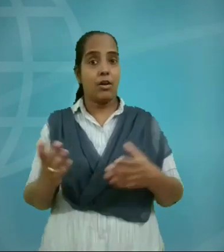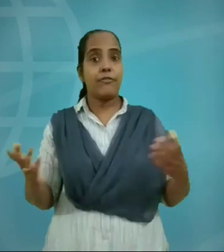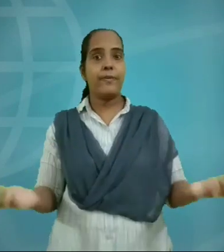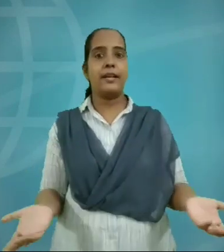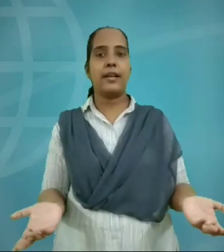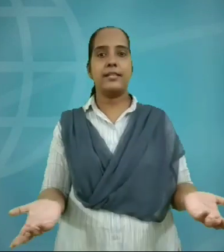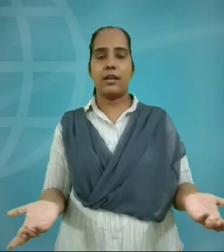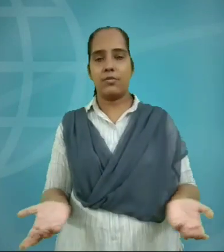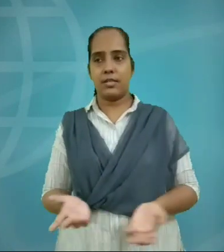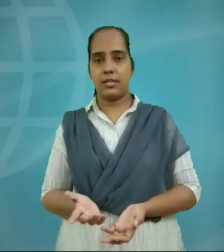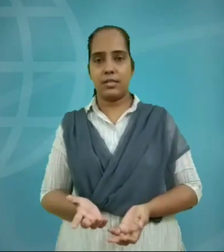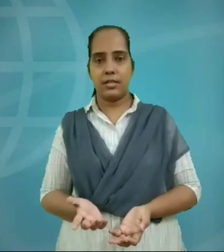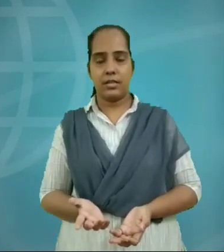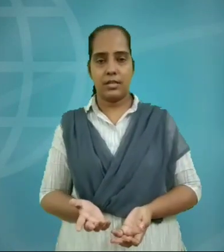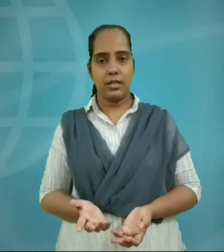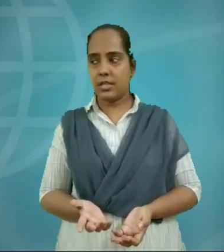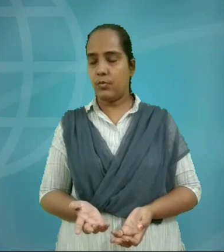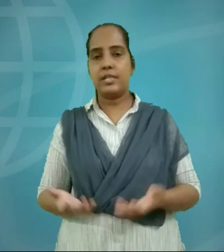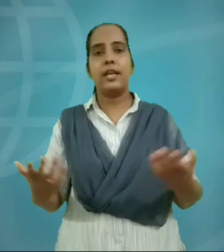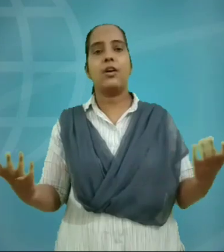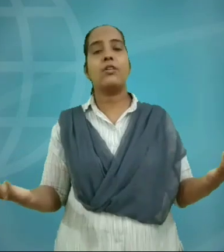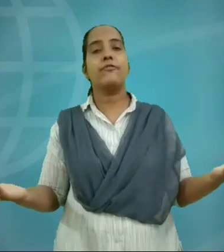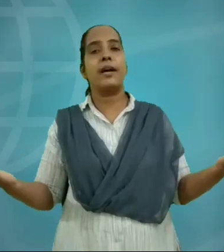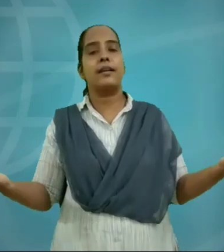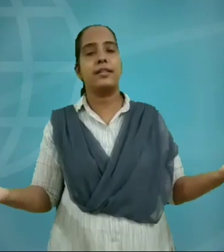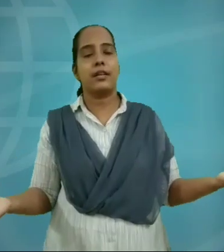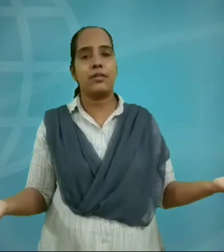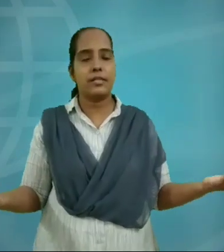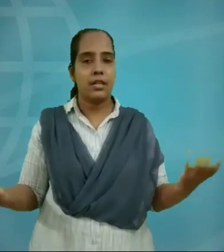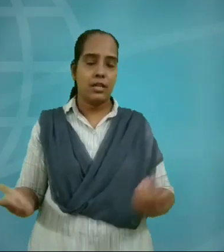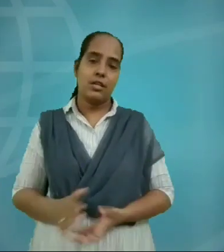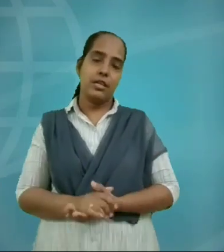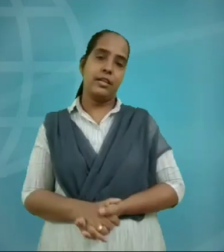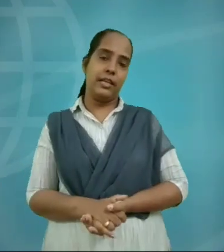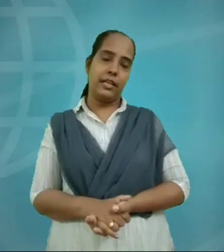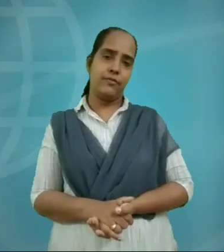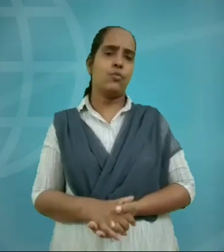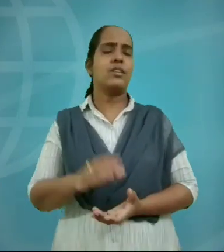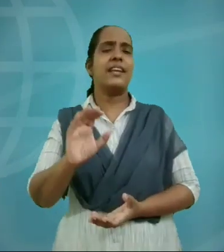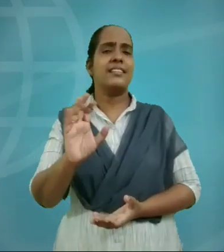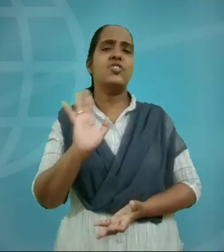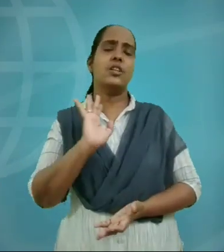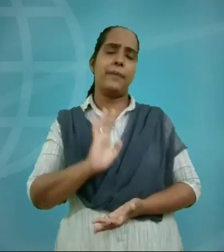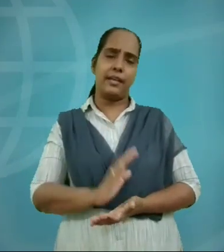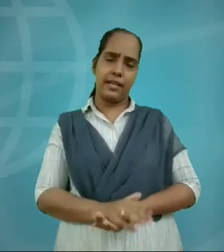of parallel lines around us. Isn't it? We see a lot of parallel lines around us in our daily life. So what is essentially parallel